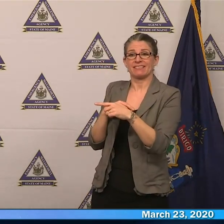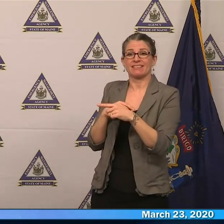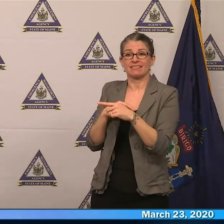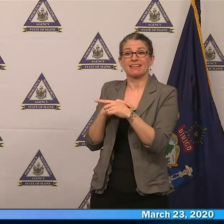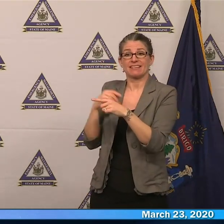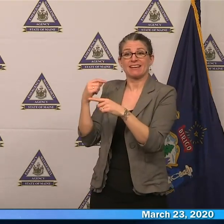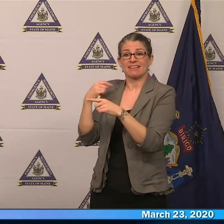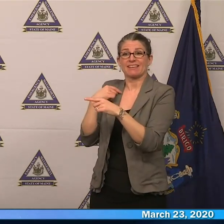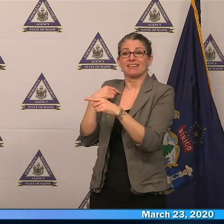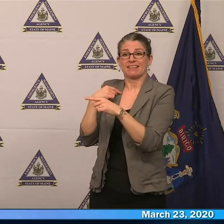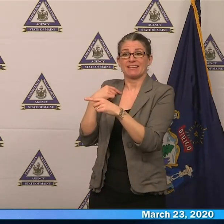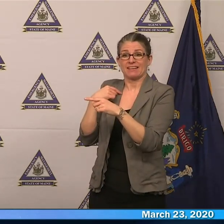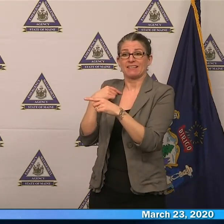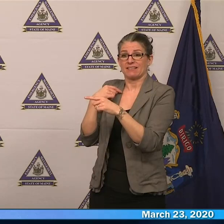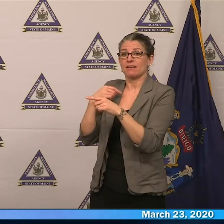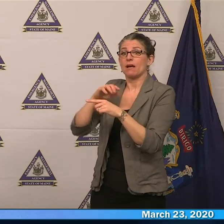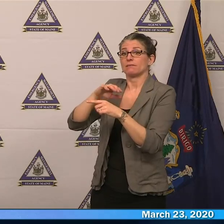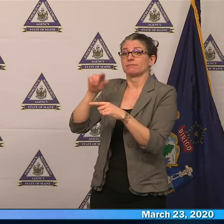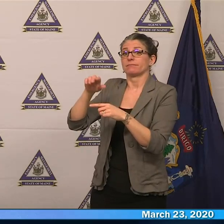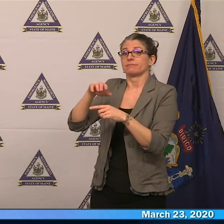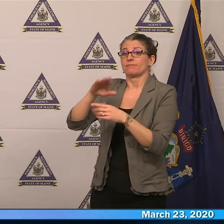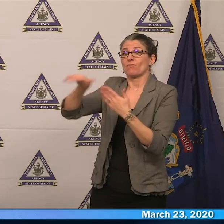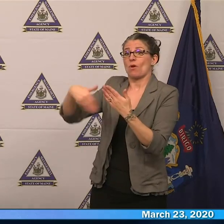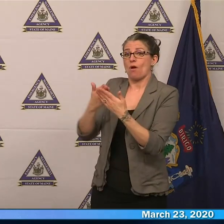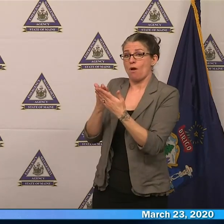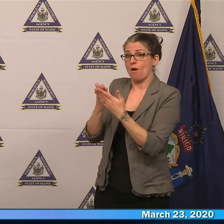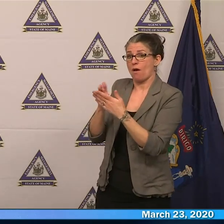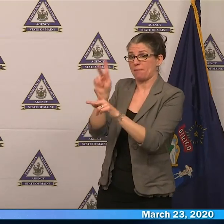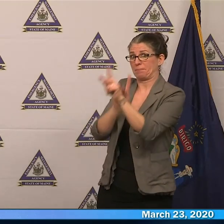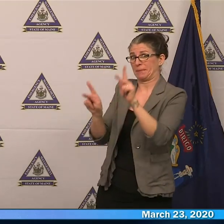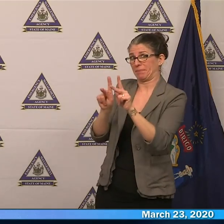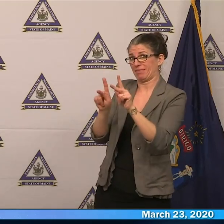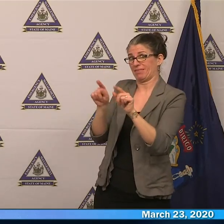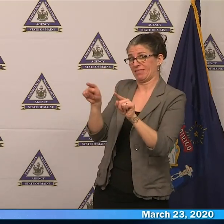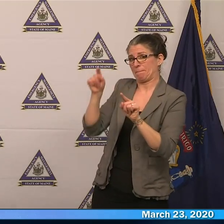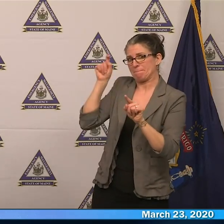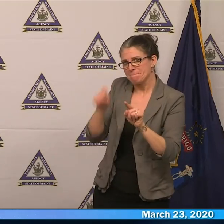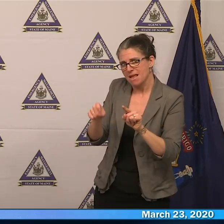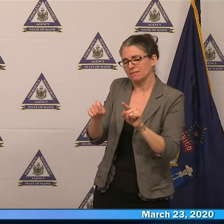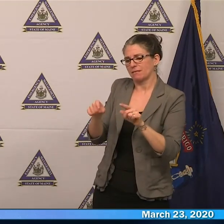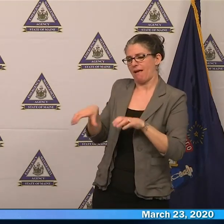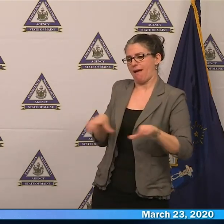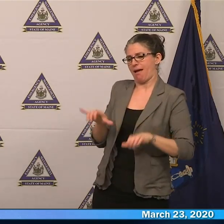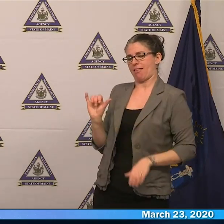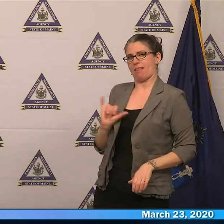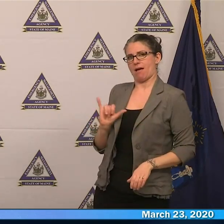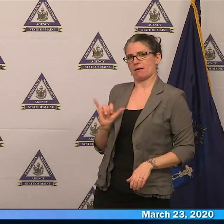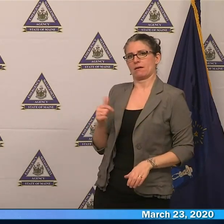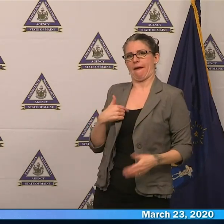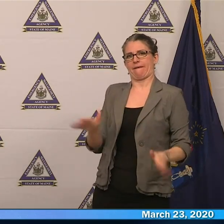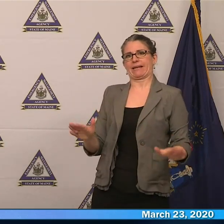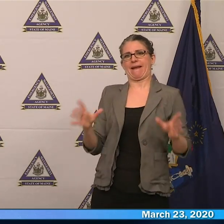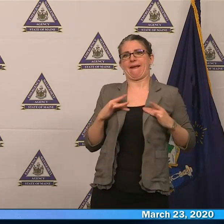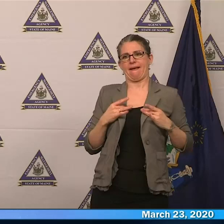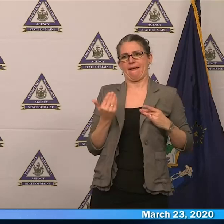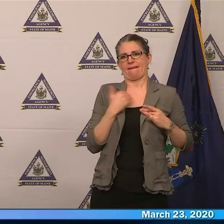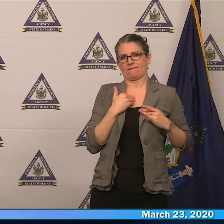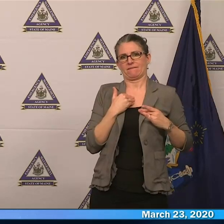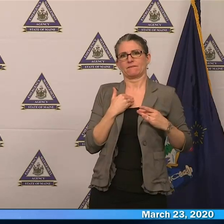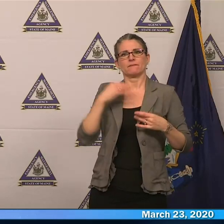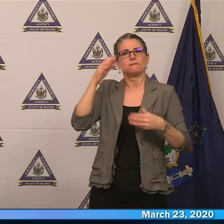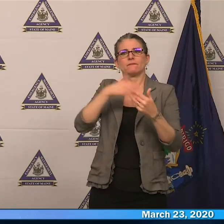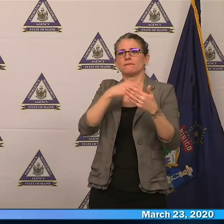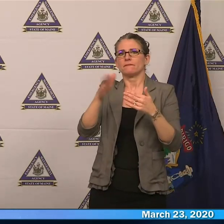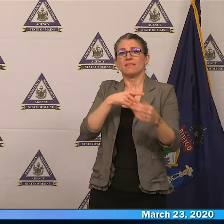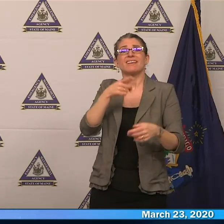there. Even though we have not confirmed it as an epidemiological matter for counties outside of Cumberland, we believe